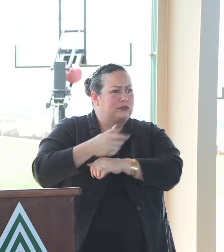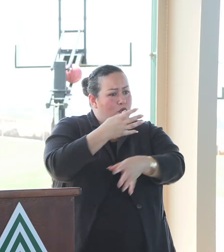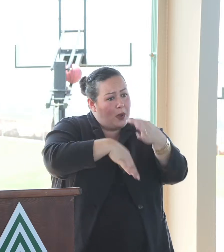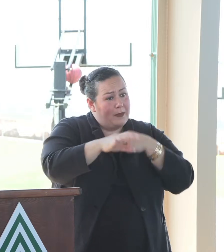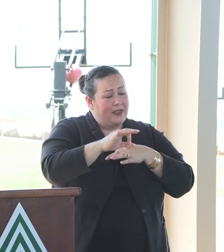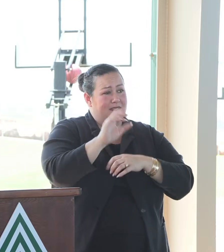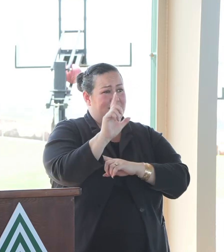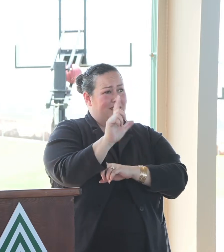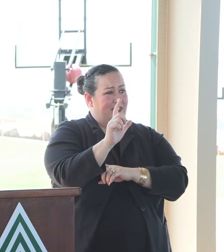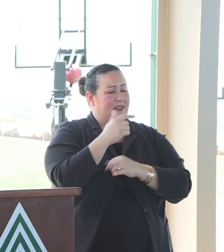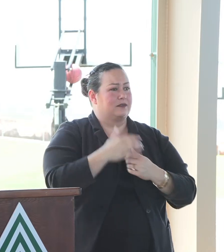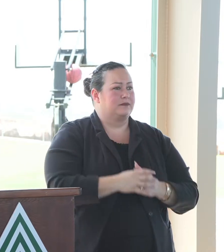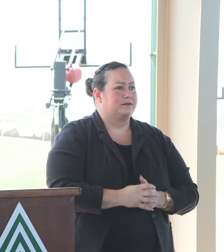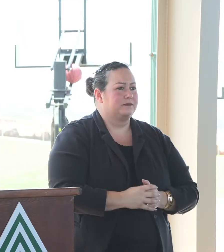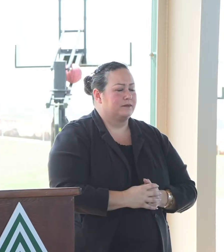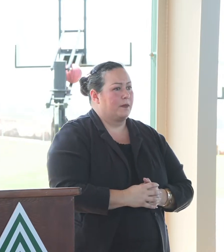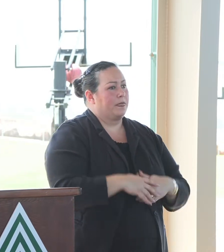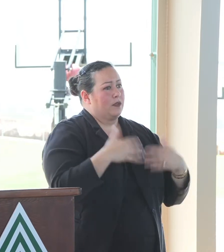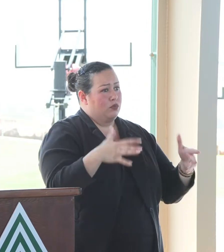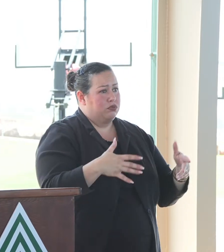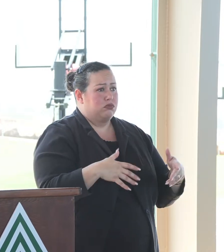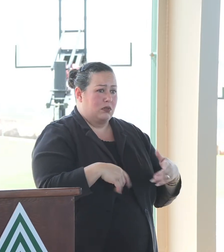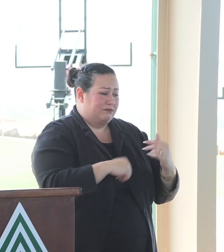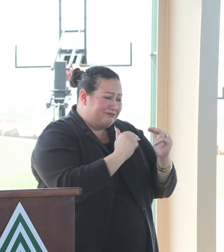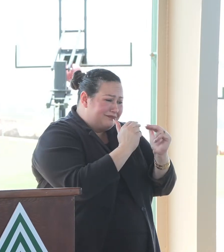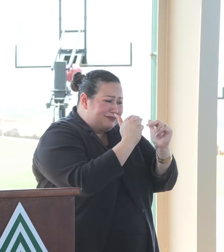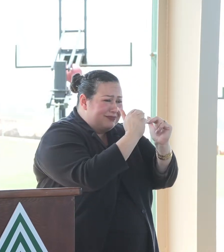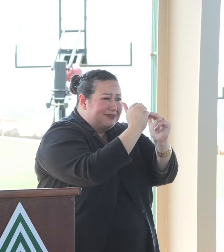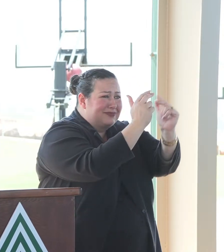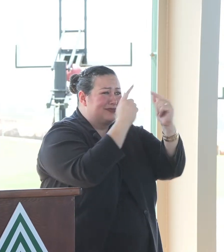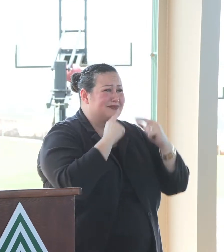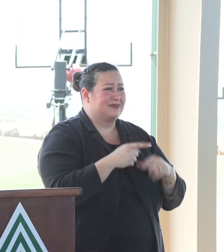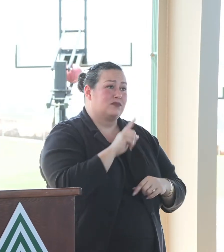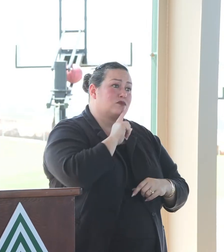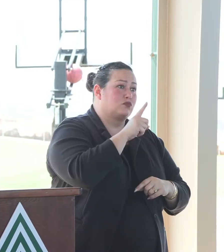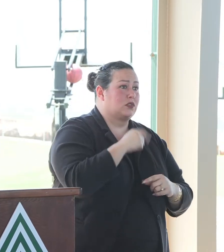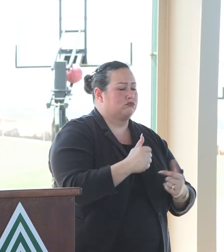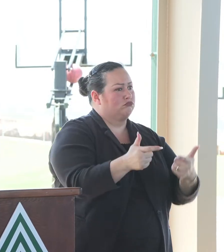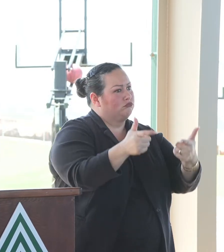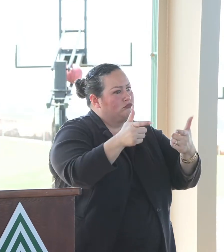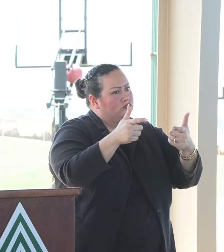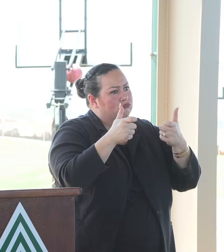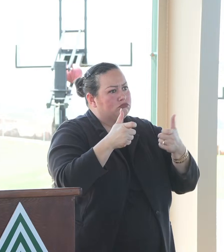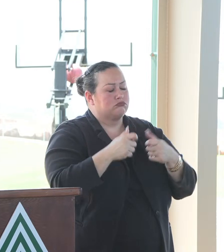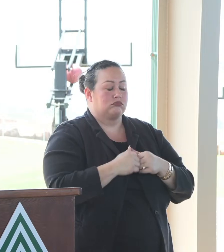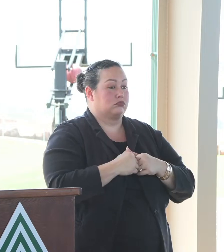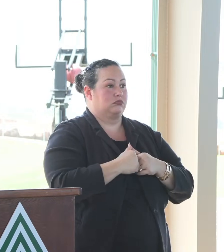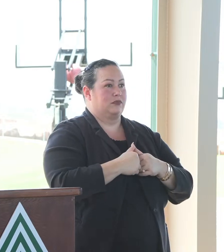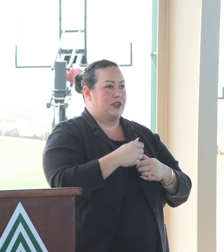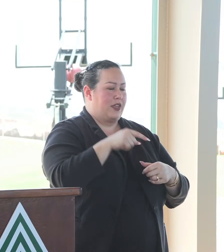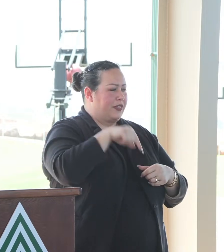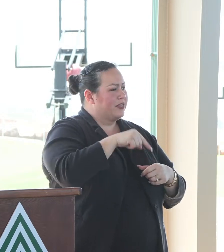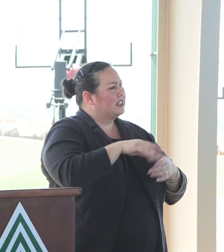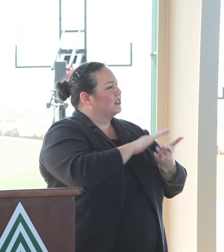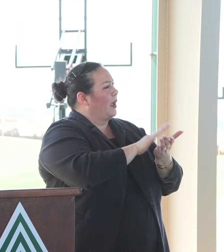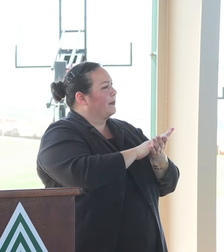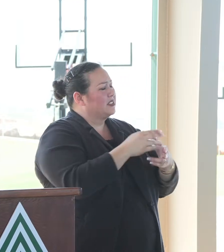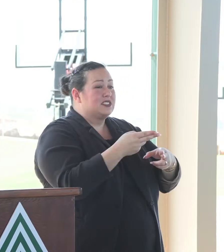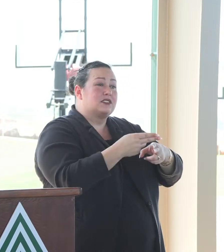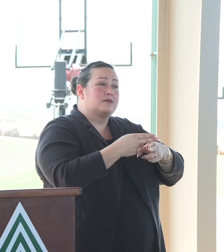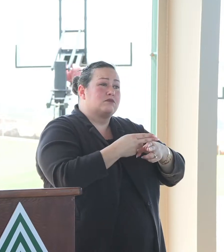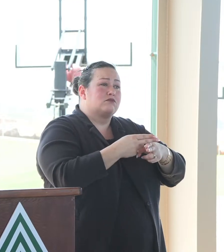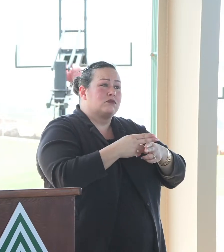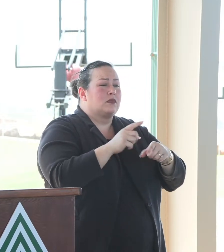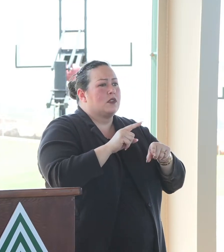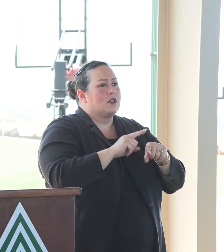the mission in an unthinkable amount of time. This campus may be temporary, but will long stand as a reminder that despite